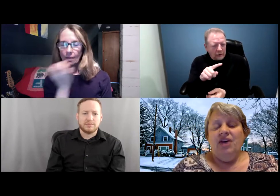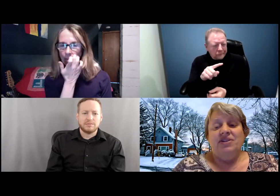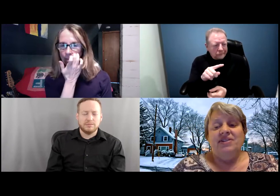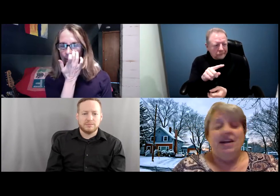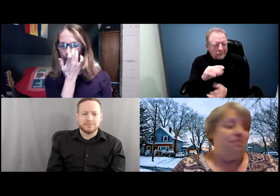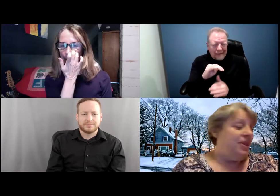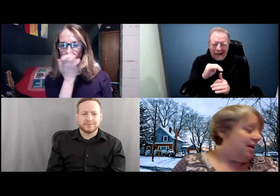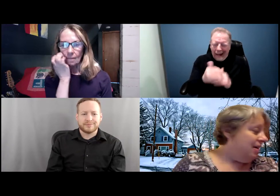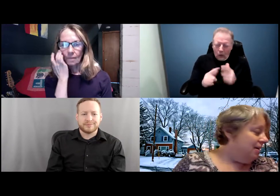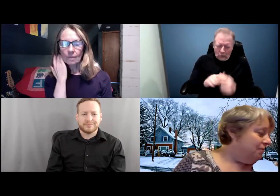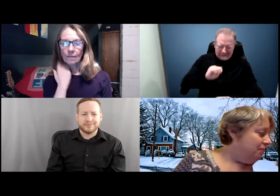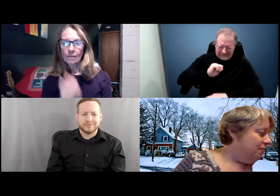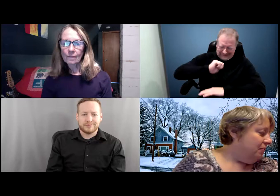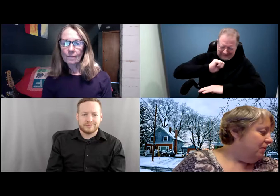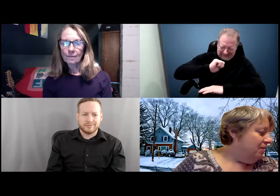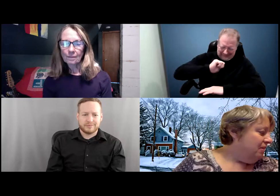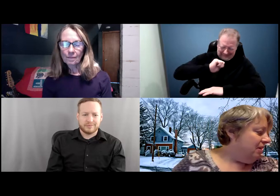how to set up that kind of